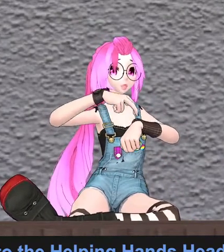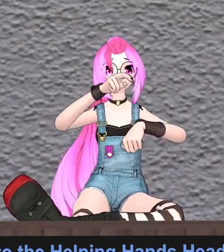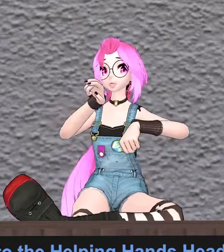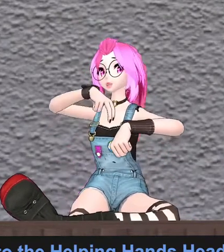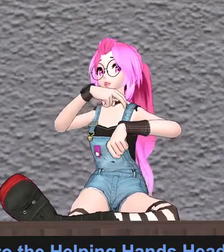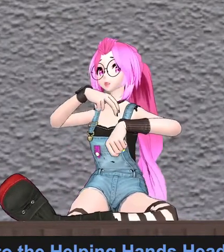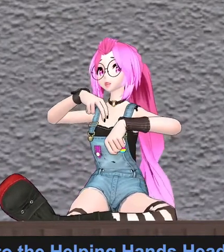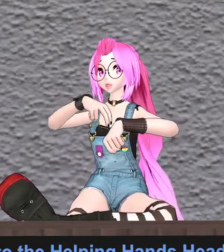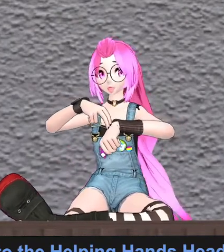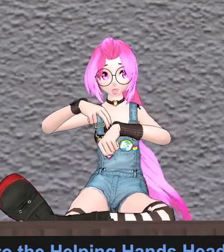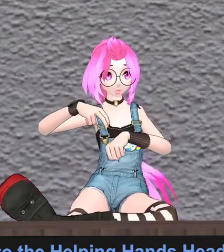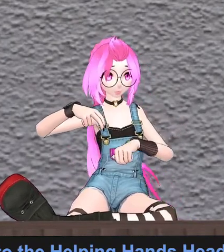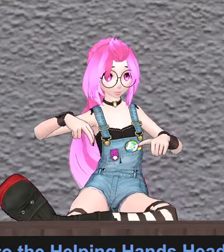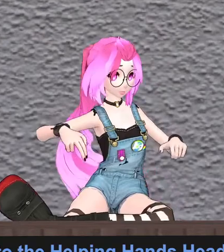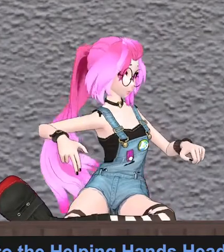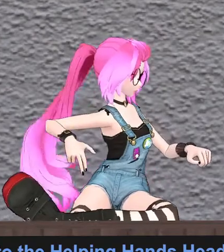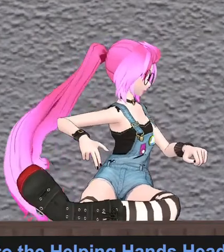Potato country, there you go.